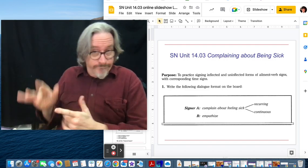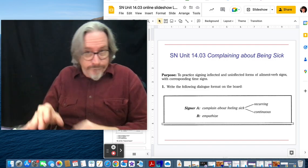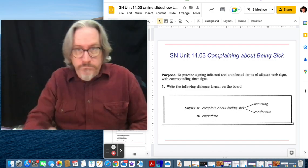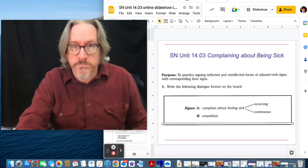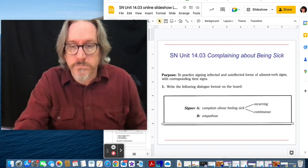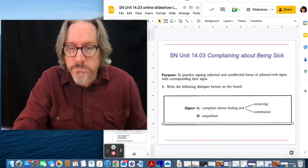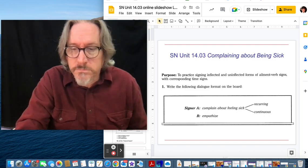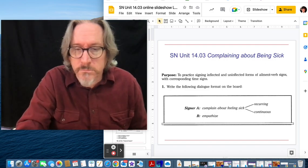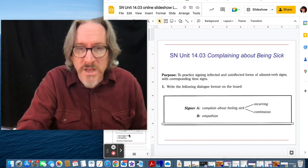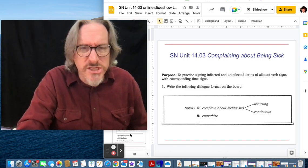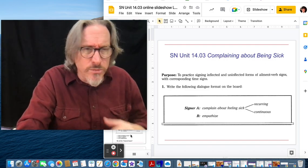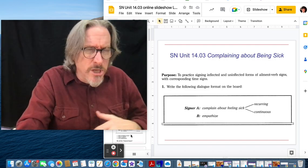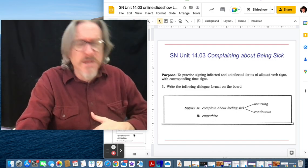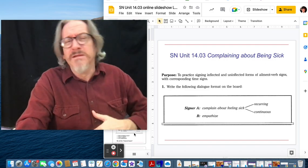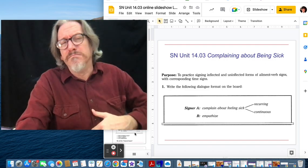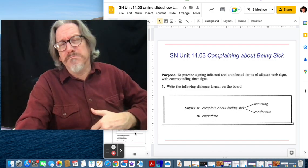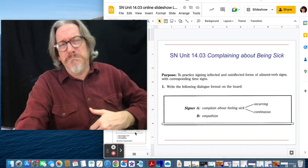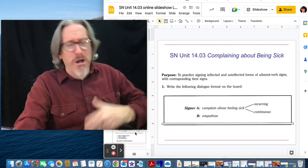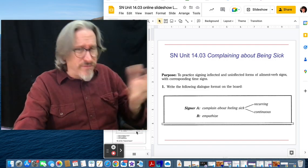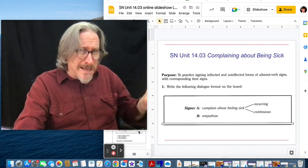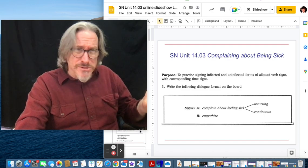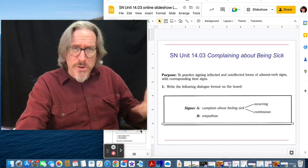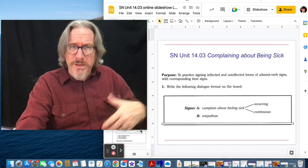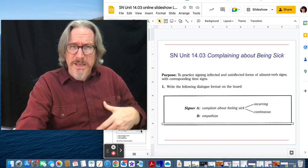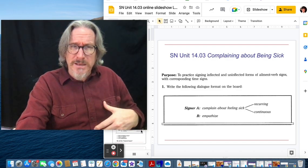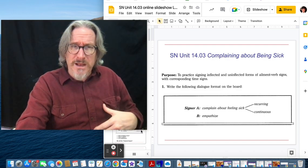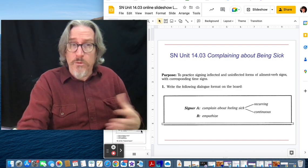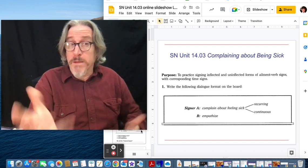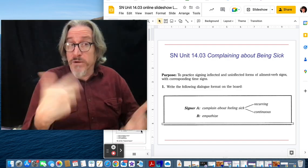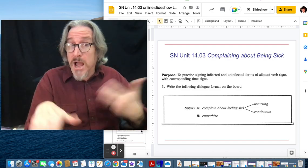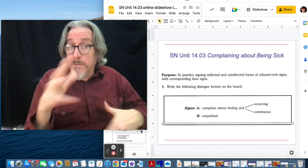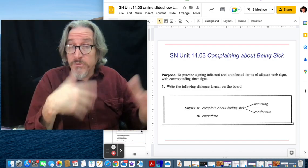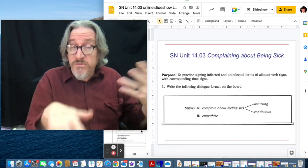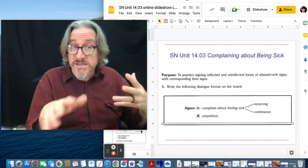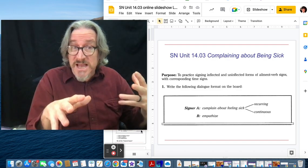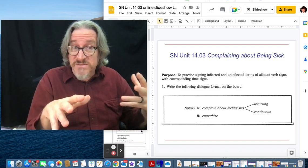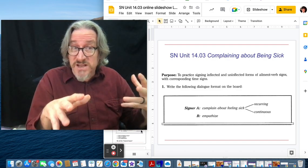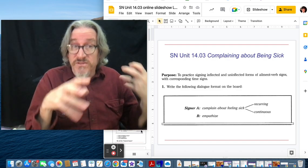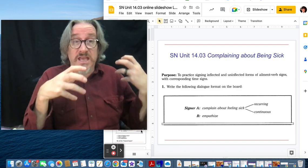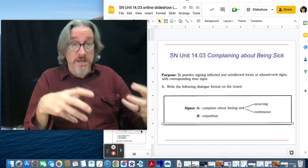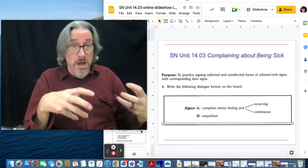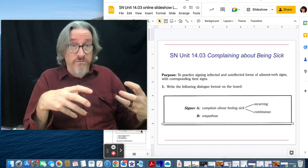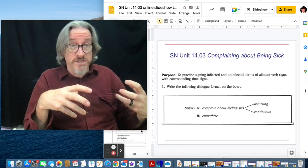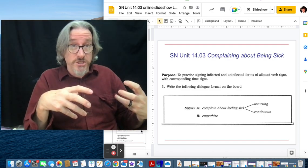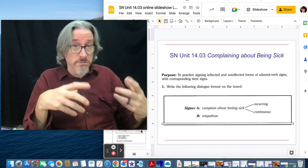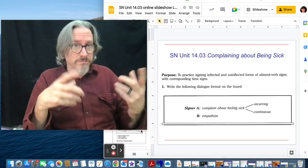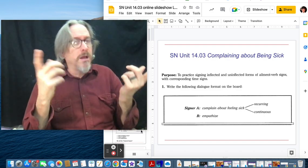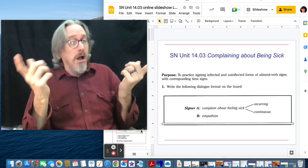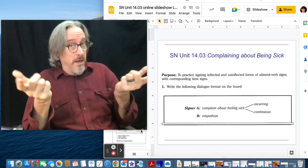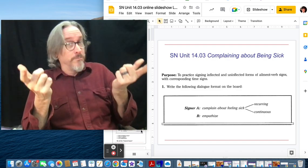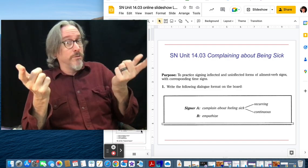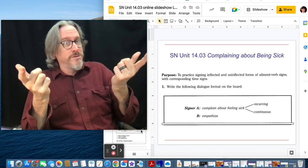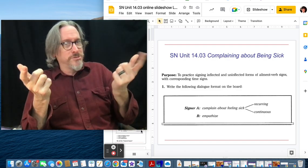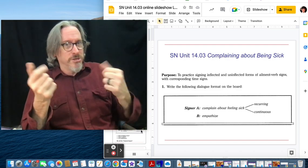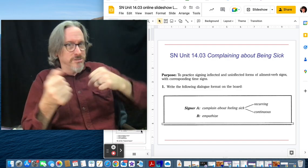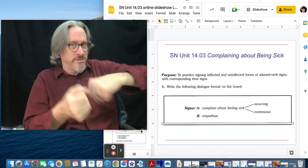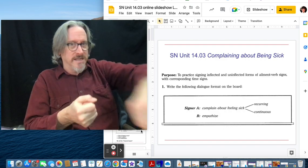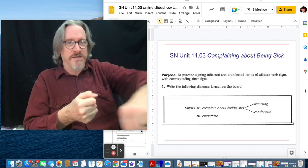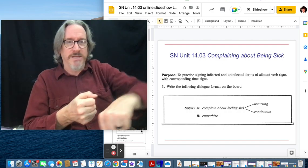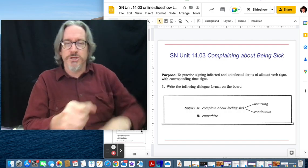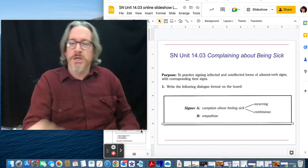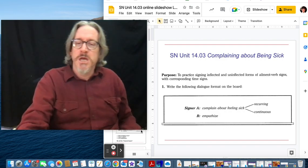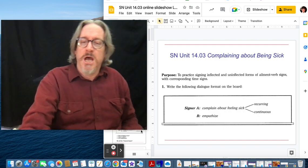you. So oftentimes when I bring up this kind of stuff in conversation on purpose,